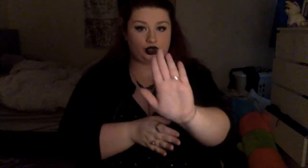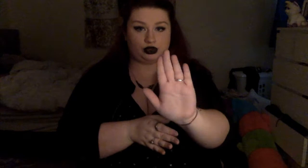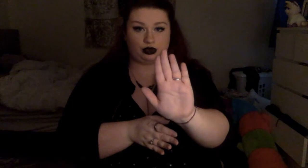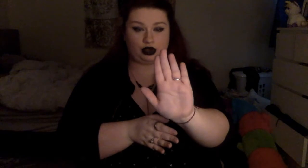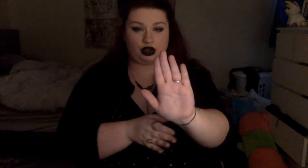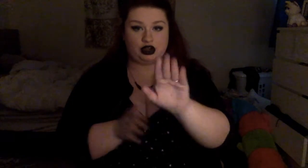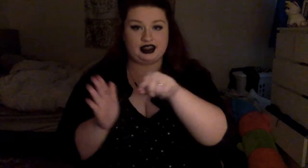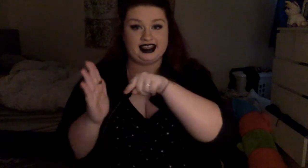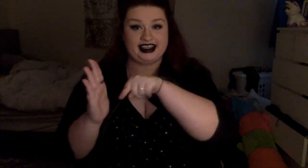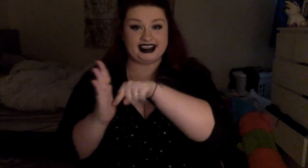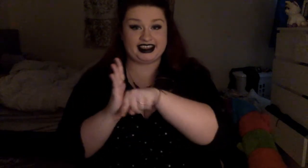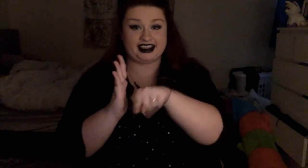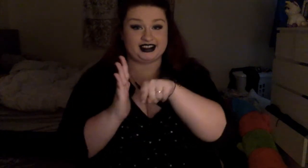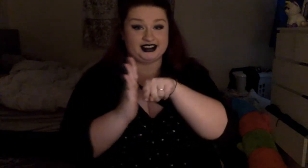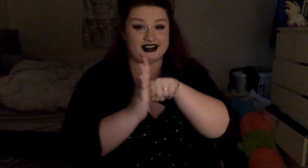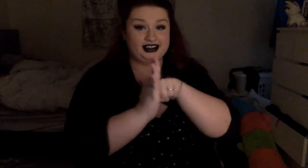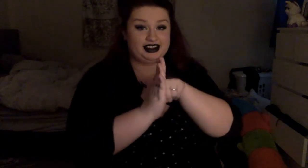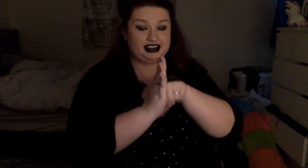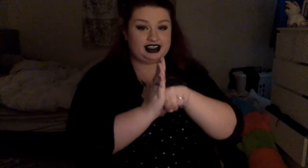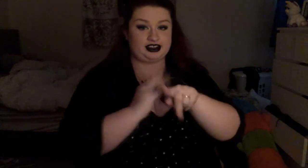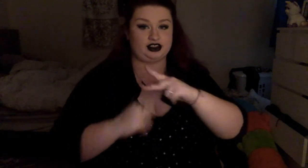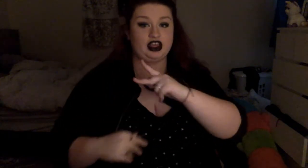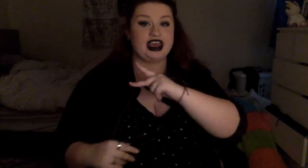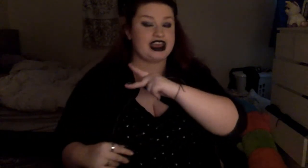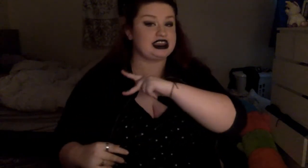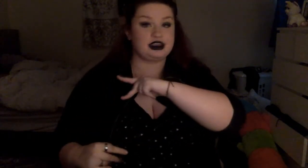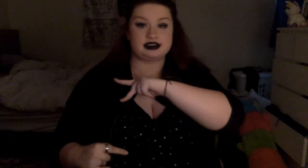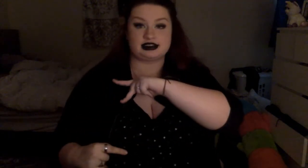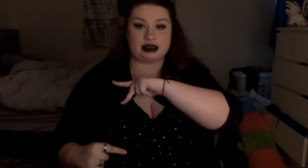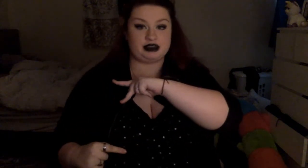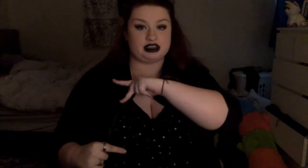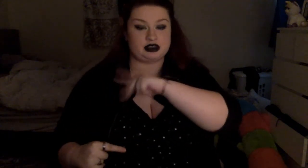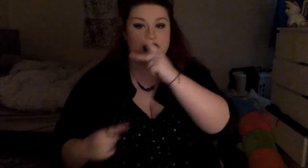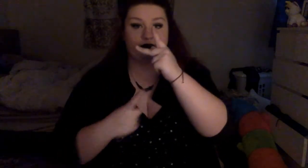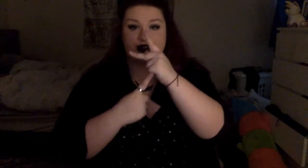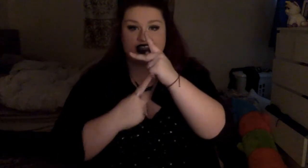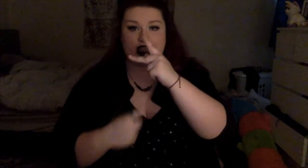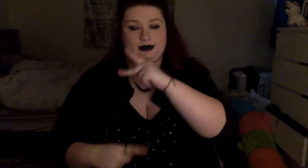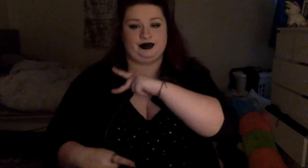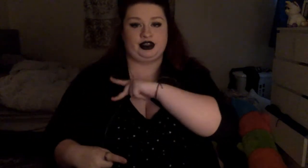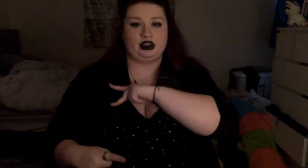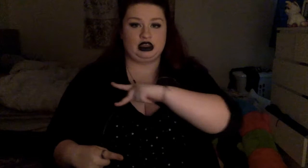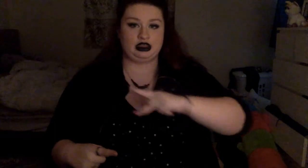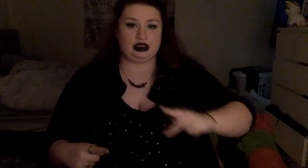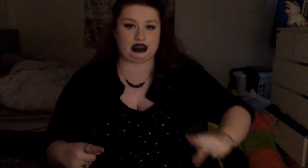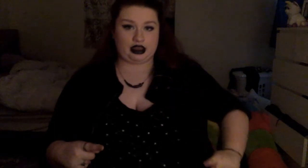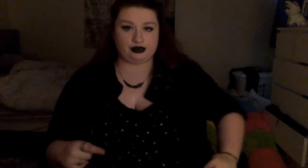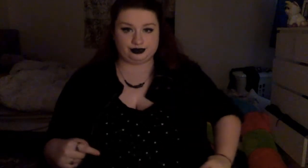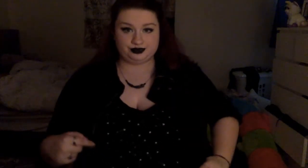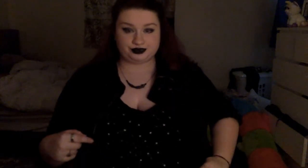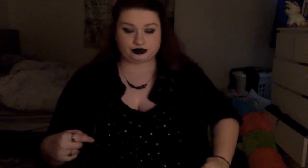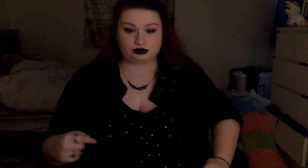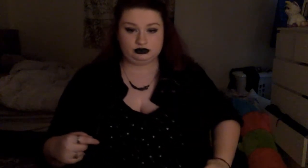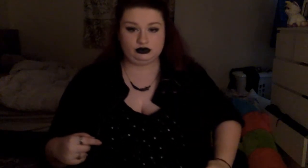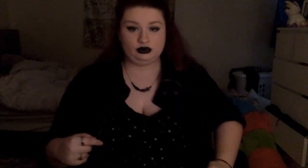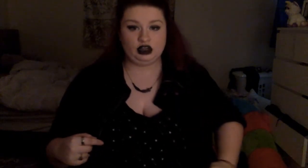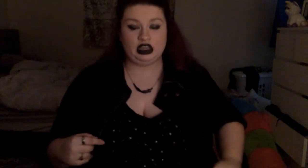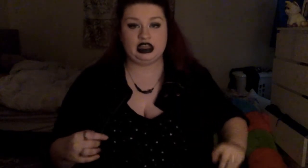your kill. And king is the same thing as queen, but with a K. King.